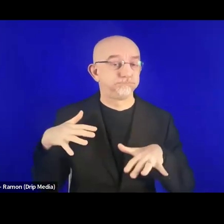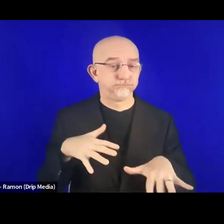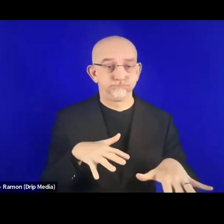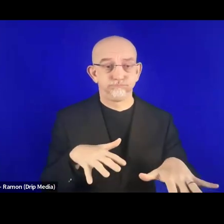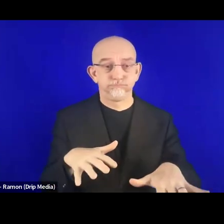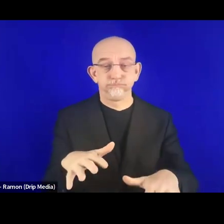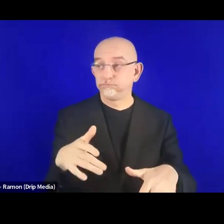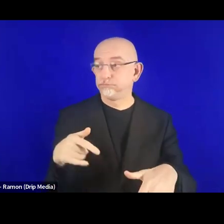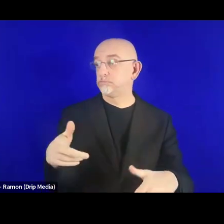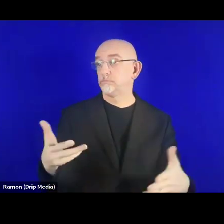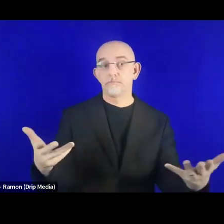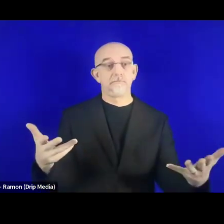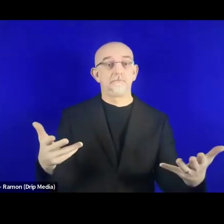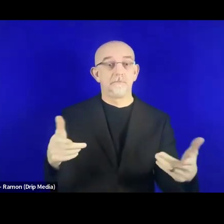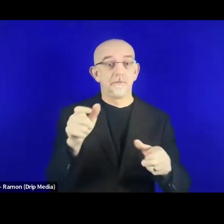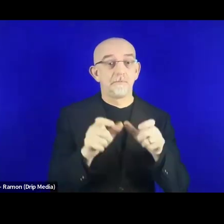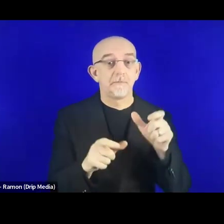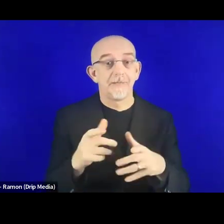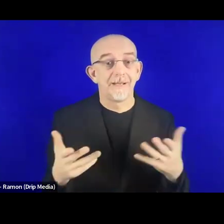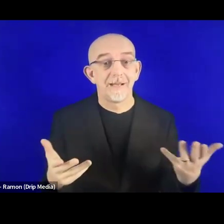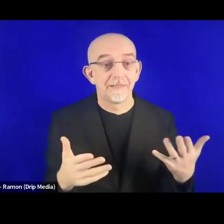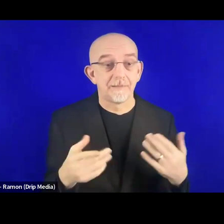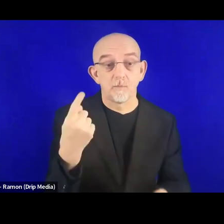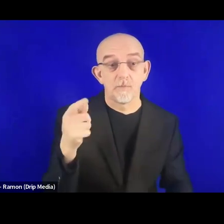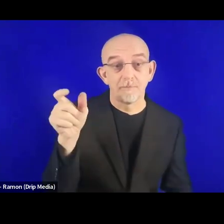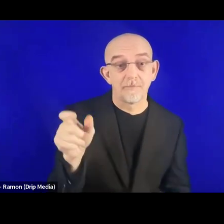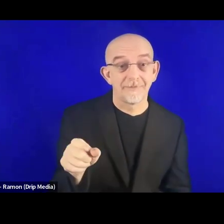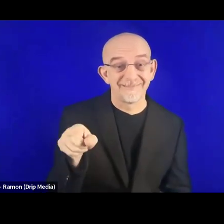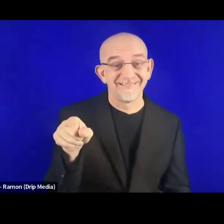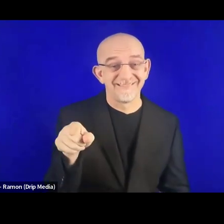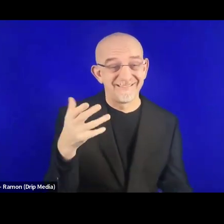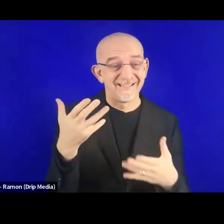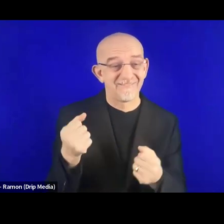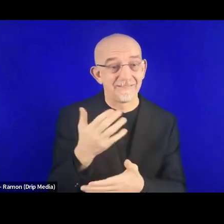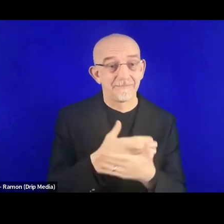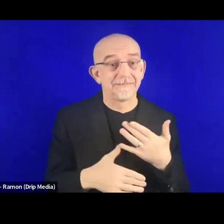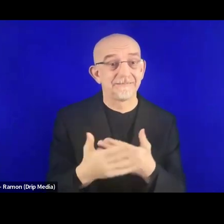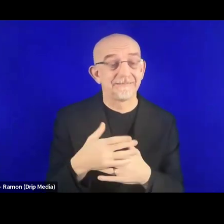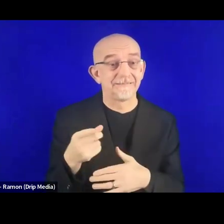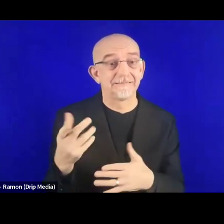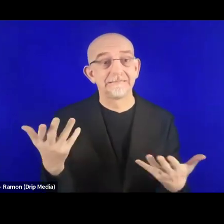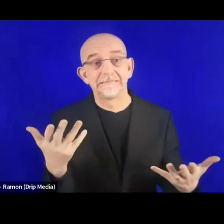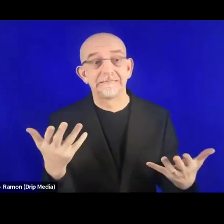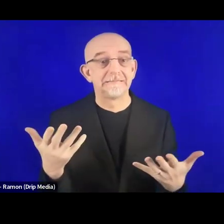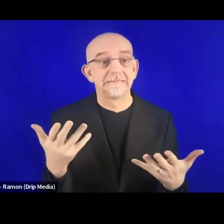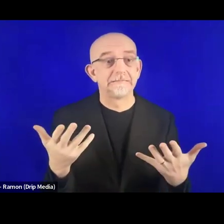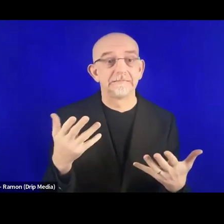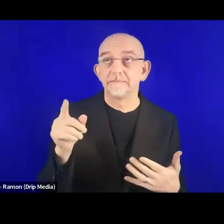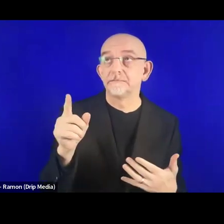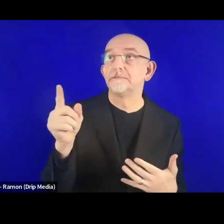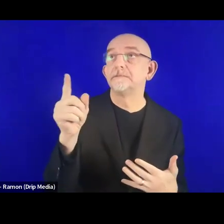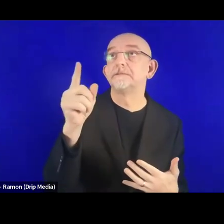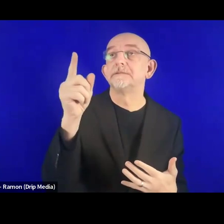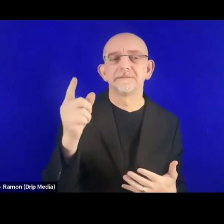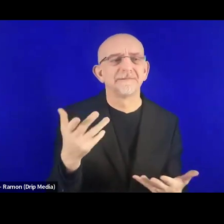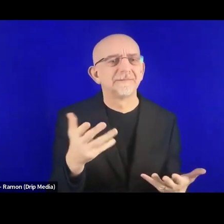up because the whole of the surface was filled with flood. So these are some of the issues that we have to, we are also looking at. Even when